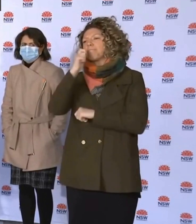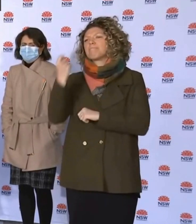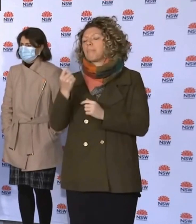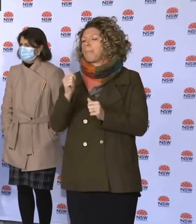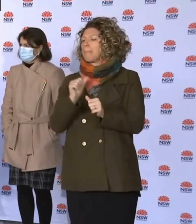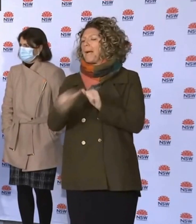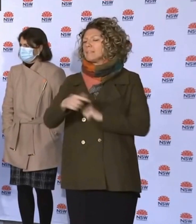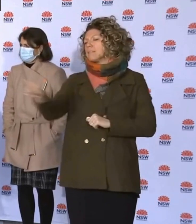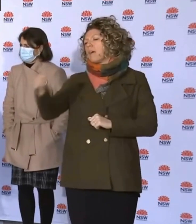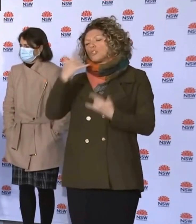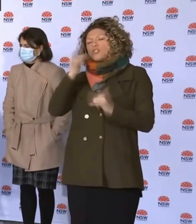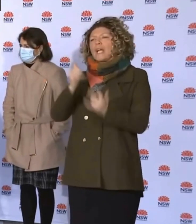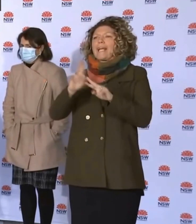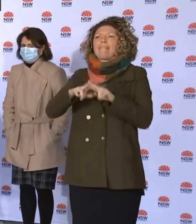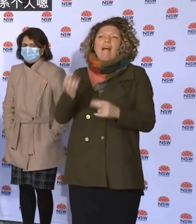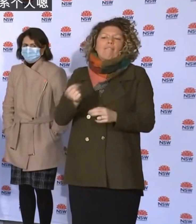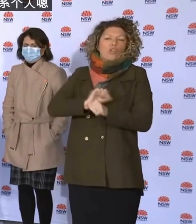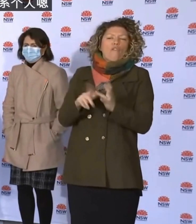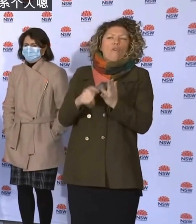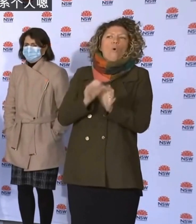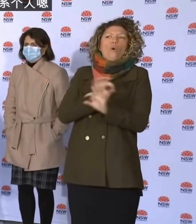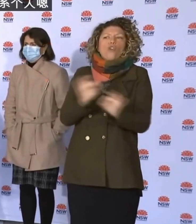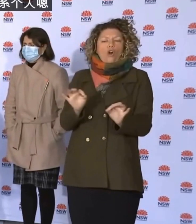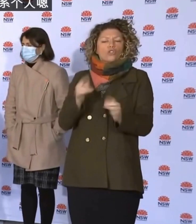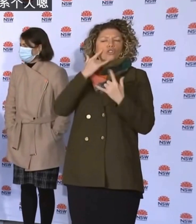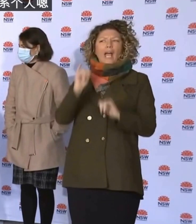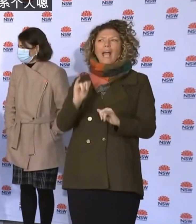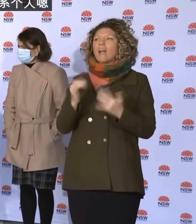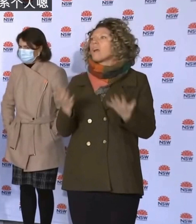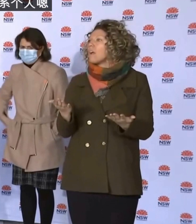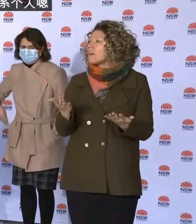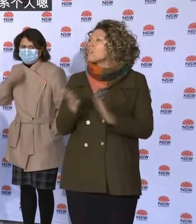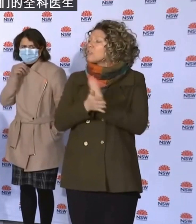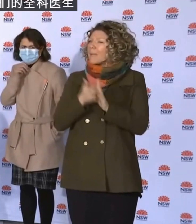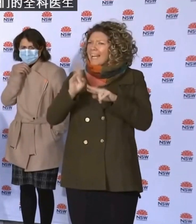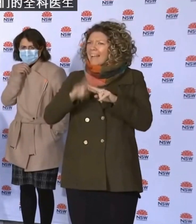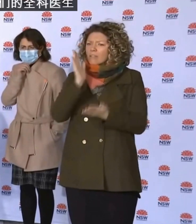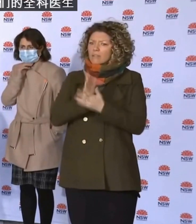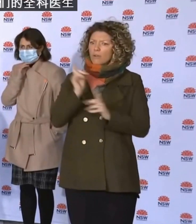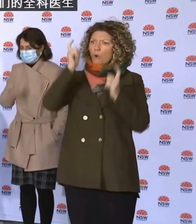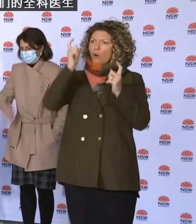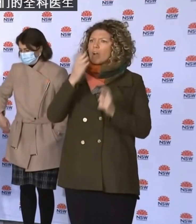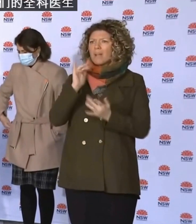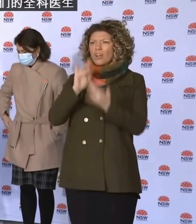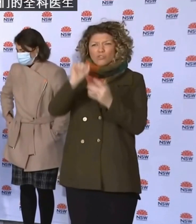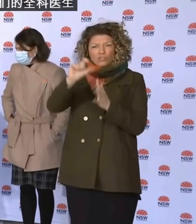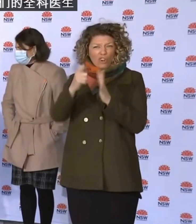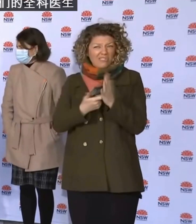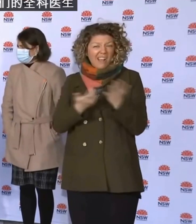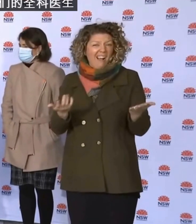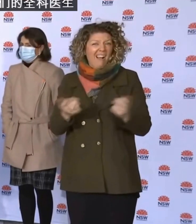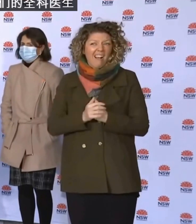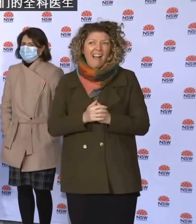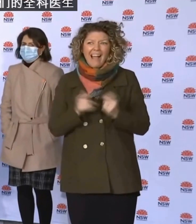transmission. I would suggest that individuals if they've got any concerns, contact their GP. If their